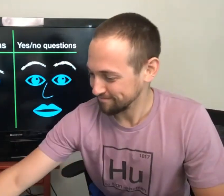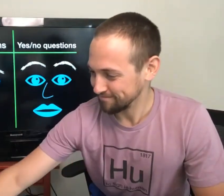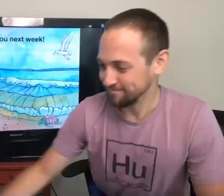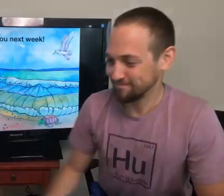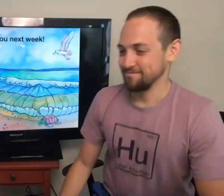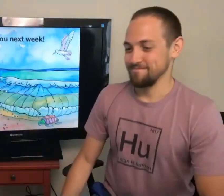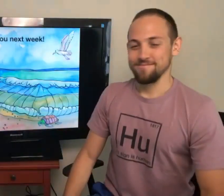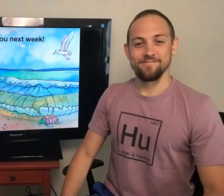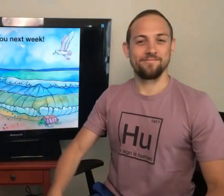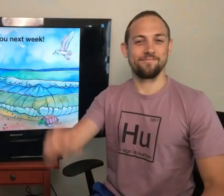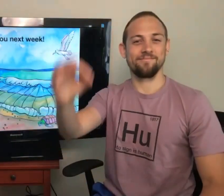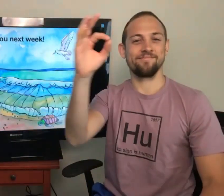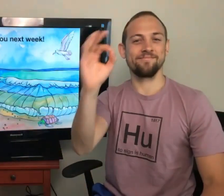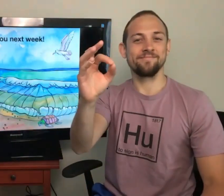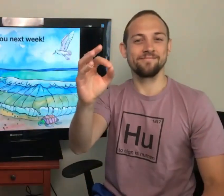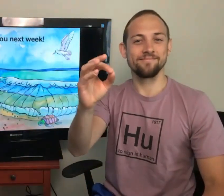helpful. Very nice job, everybody.